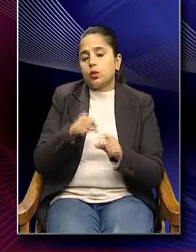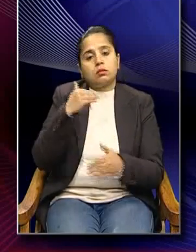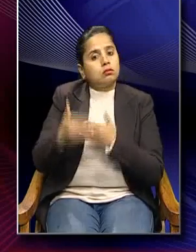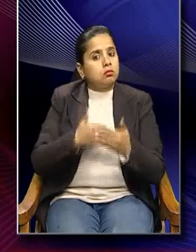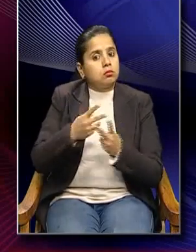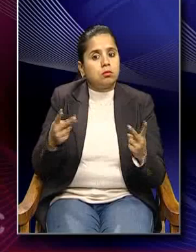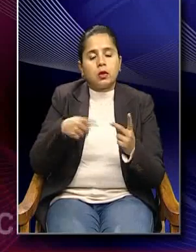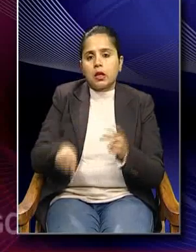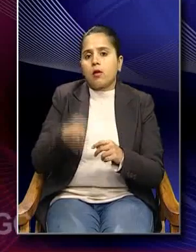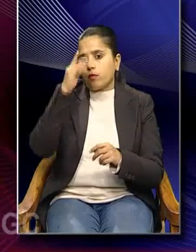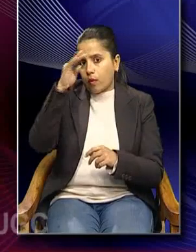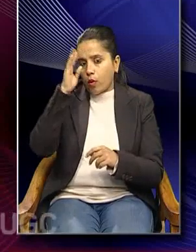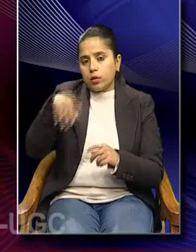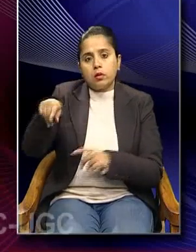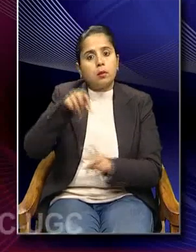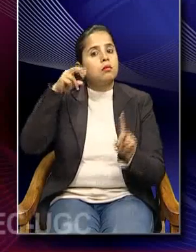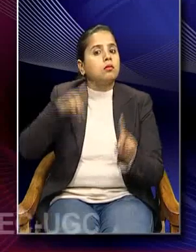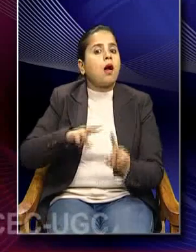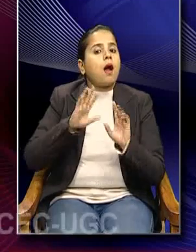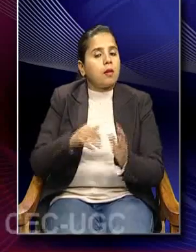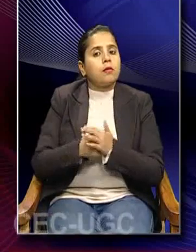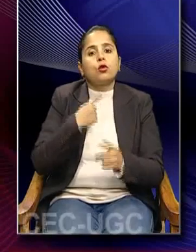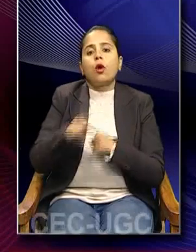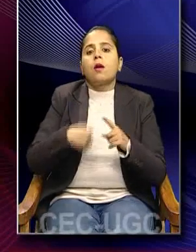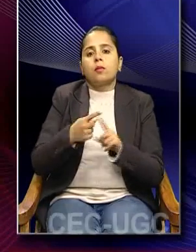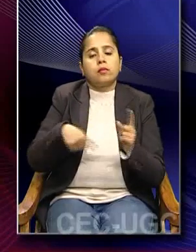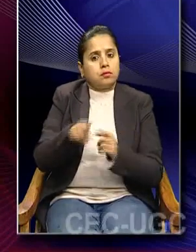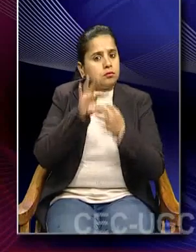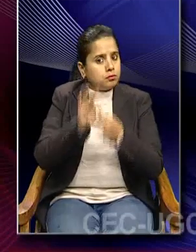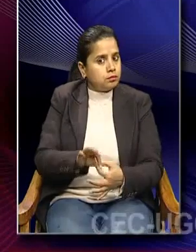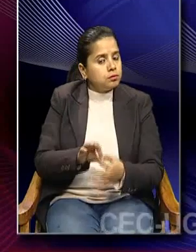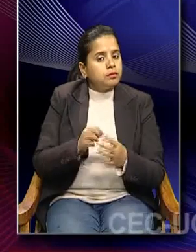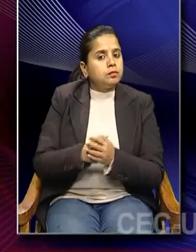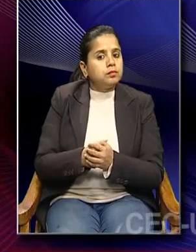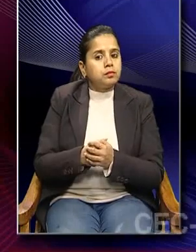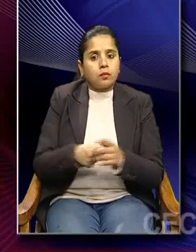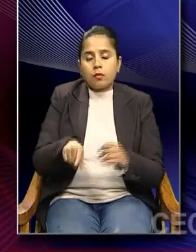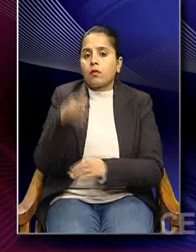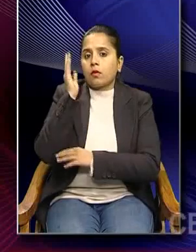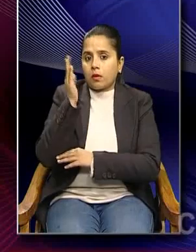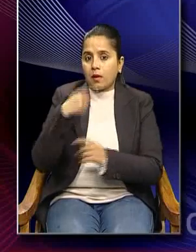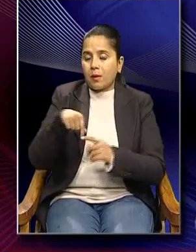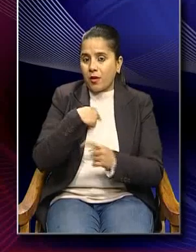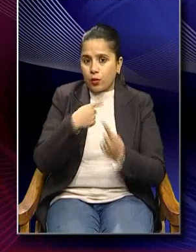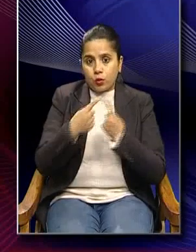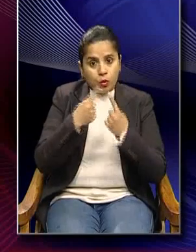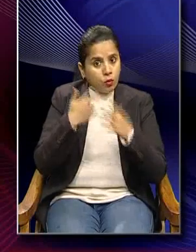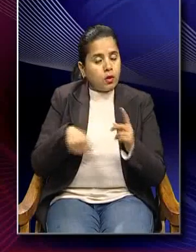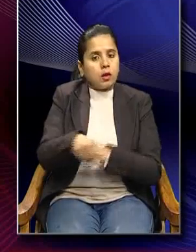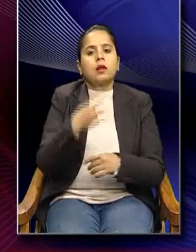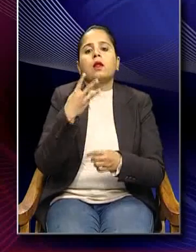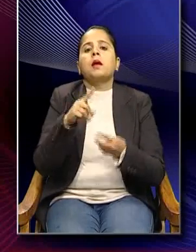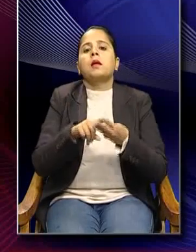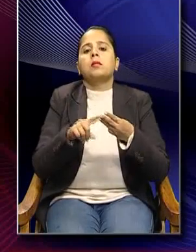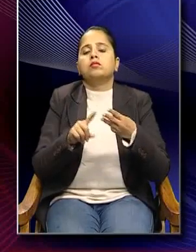various philosophical aspects which we talked about regarding this particular session, where we said that there are